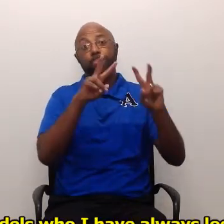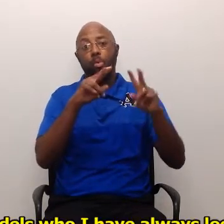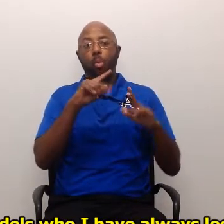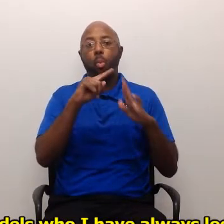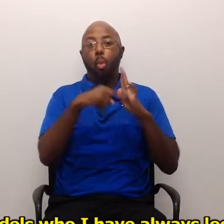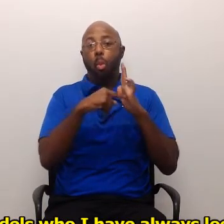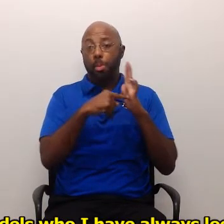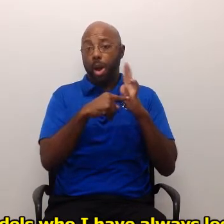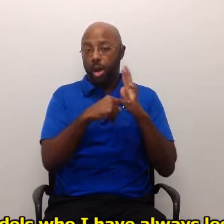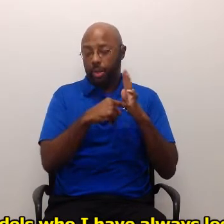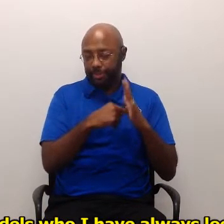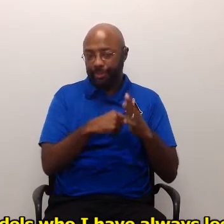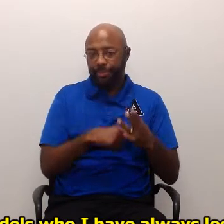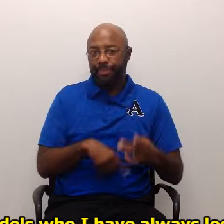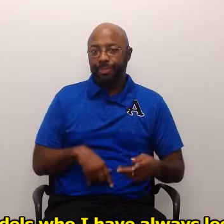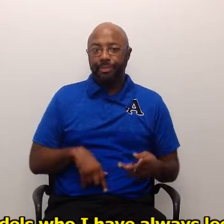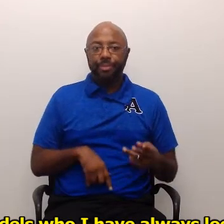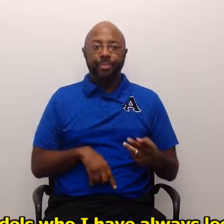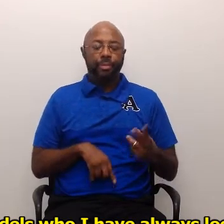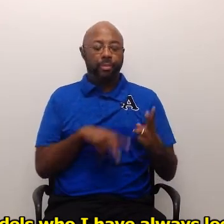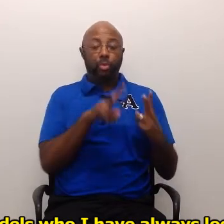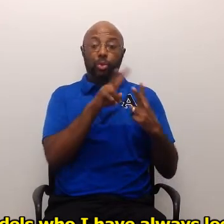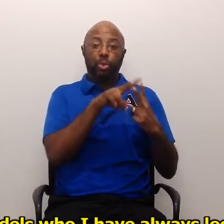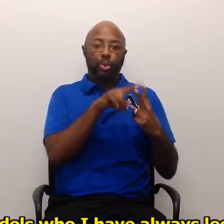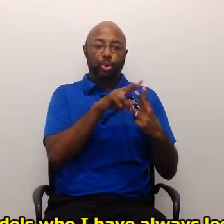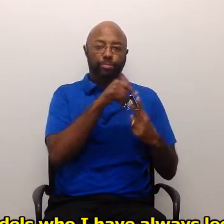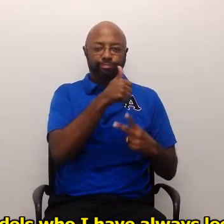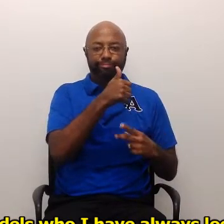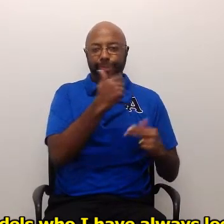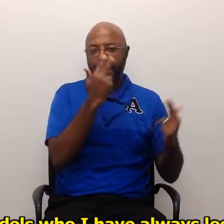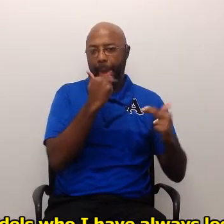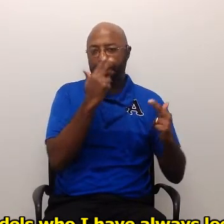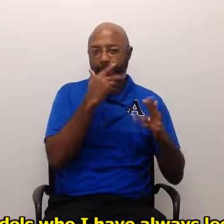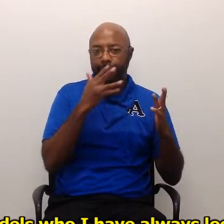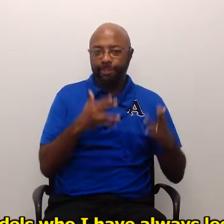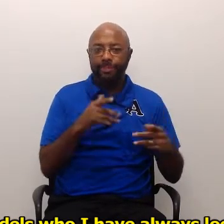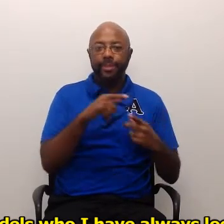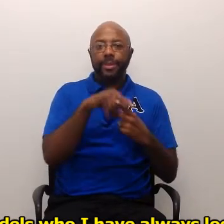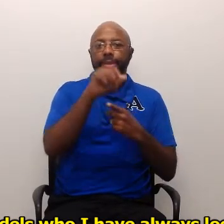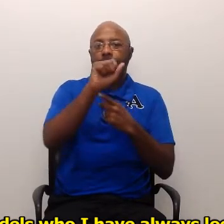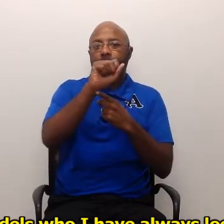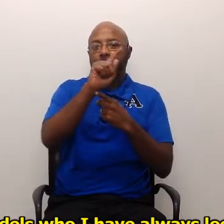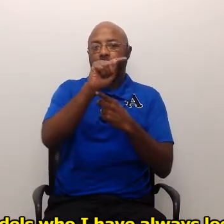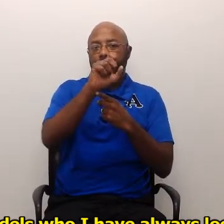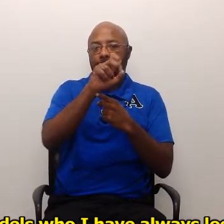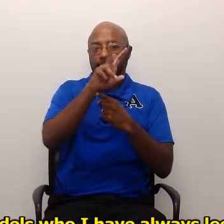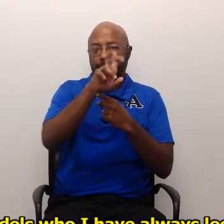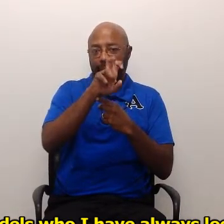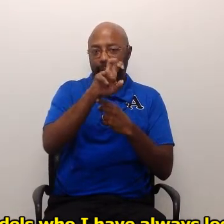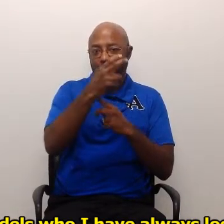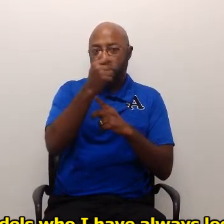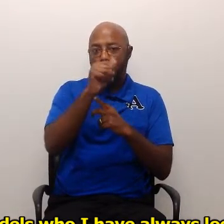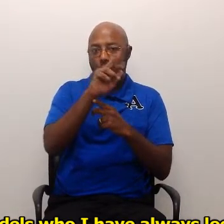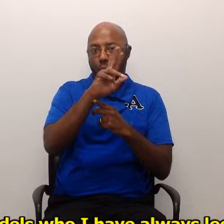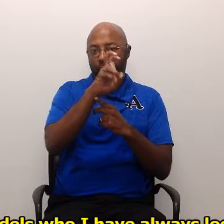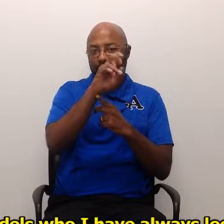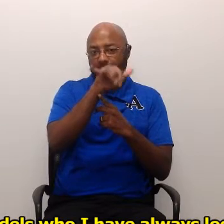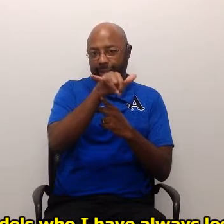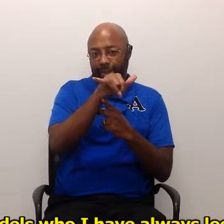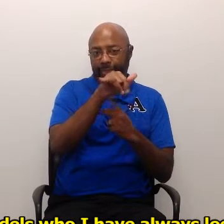I have 4 role models who I've always looked up to. 2 are comedians, Steve